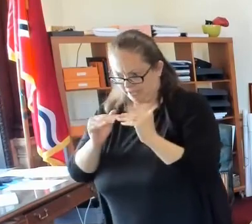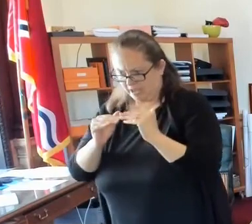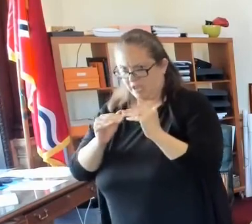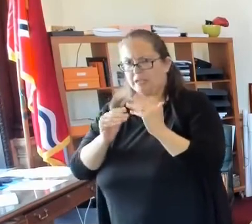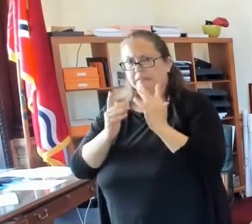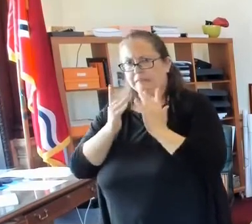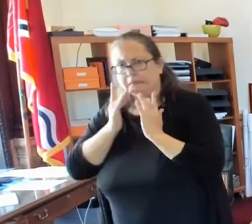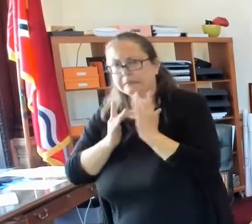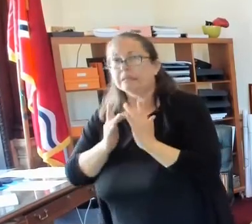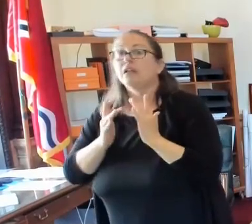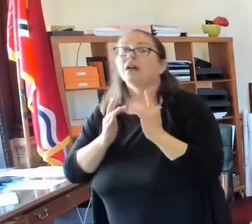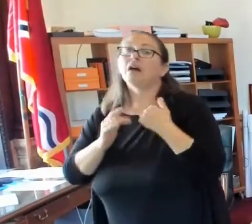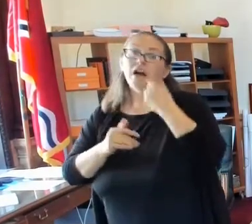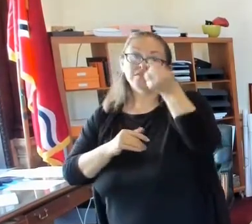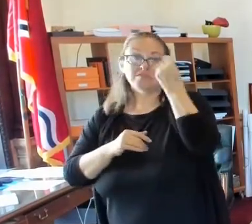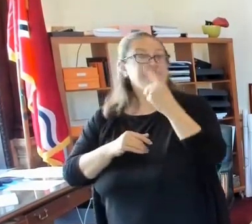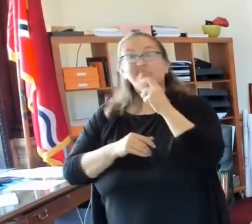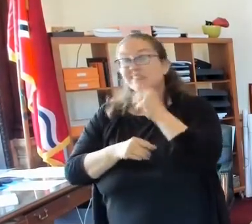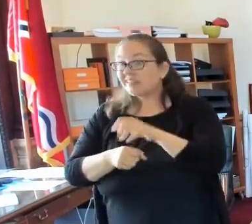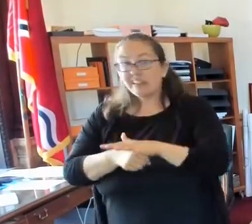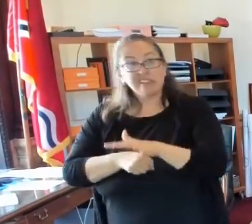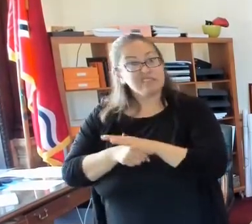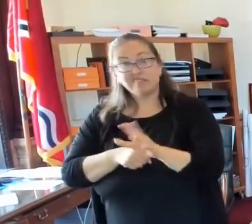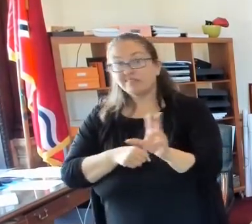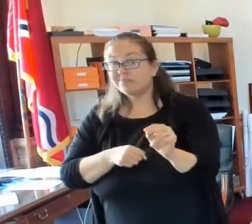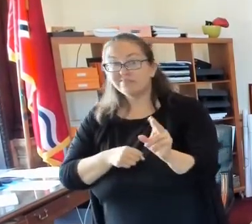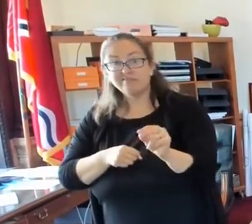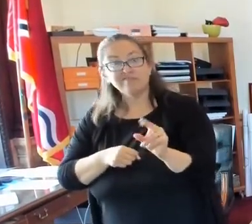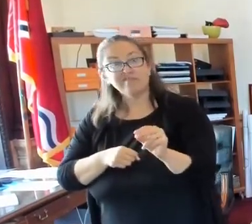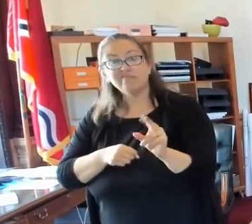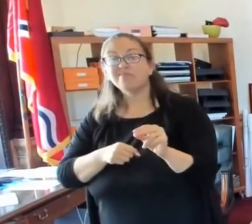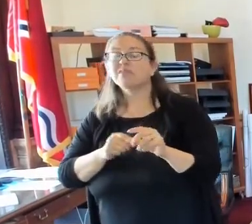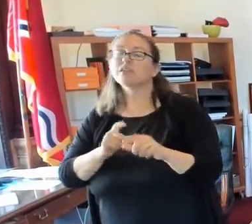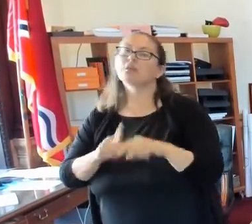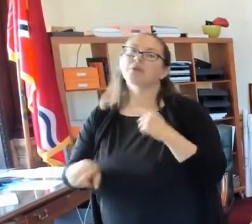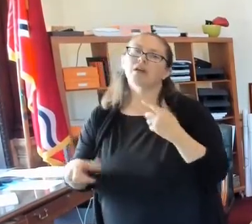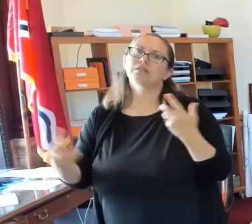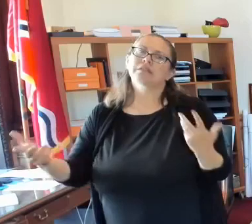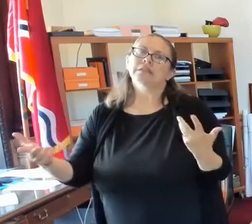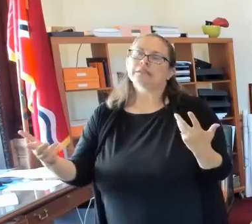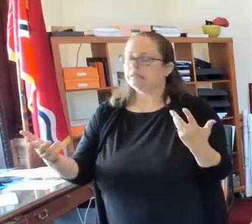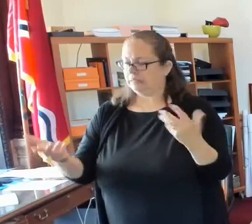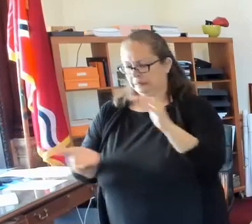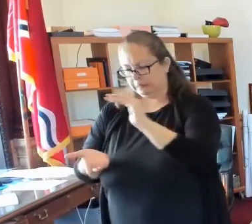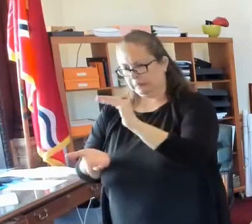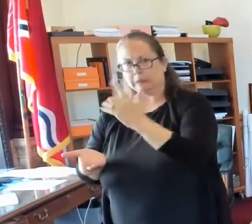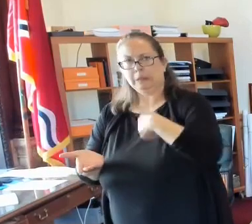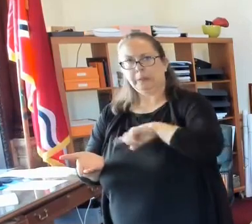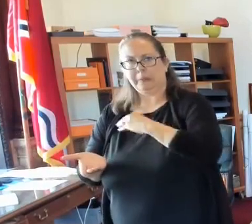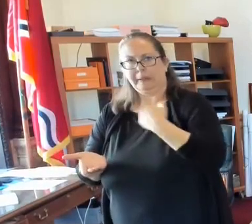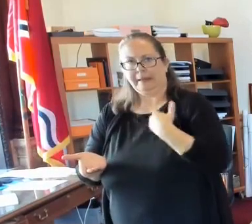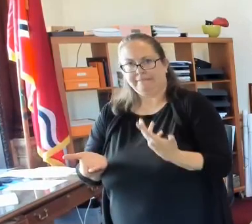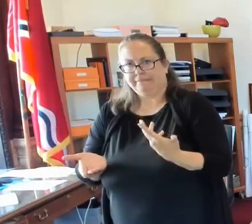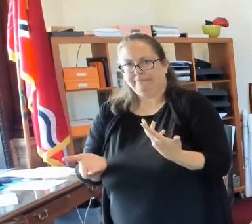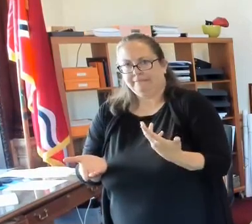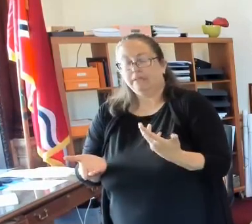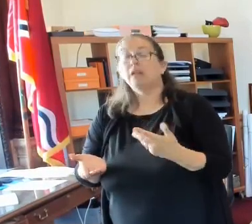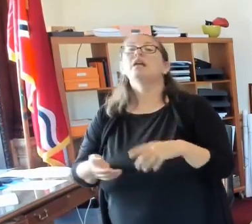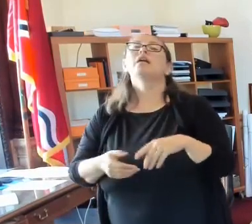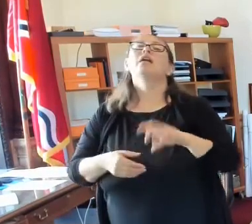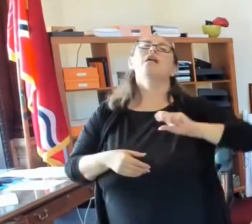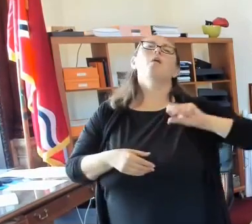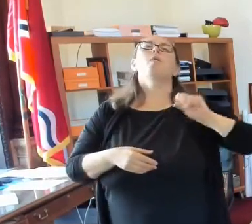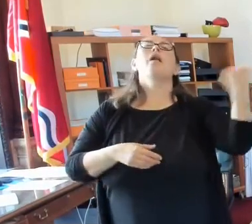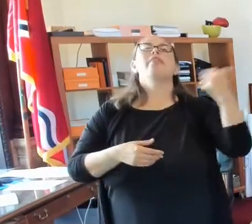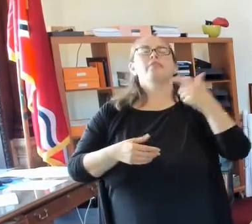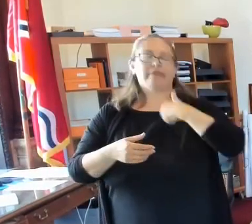you know, no, it's probably not enough, but it's what we've got. The other thing that we did today, I didn't mention this at